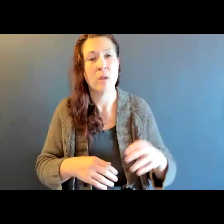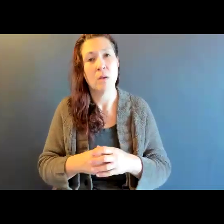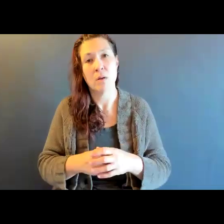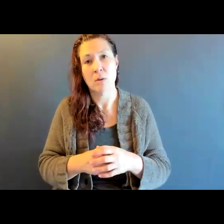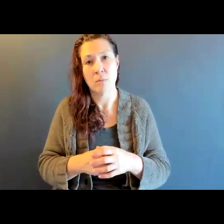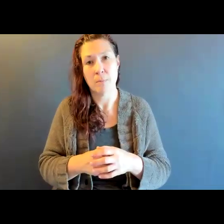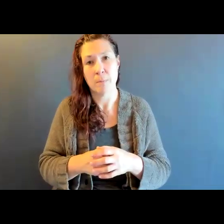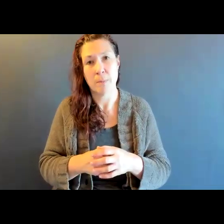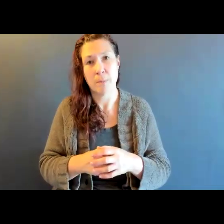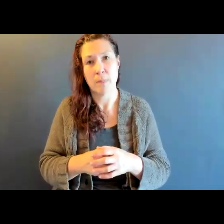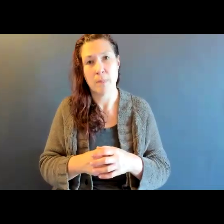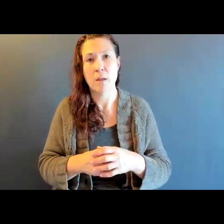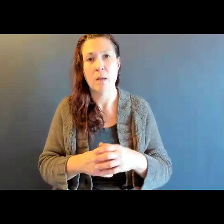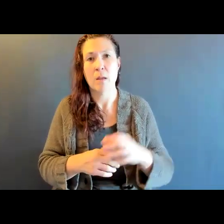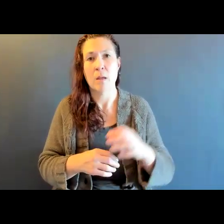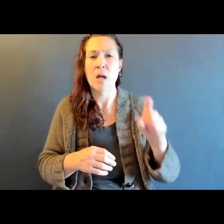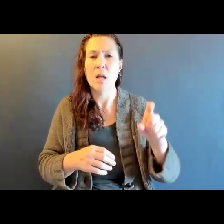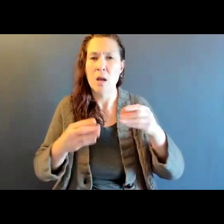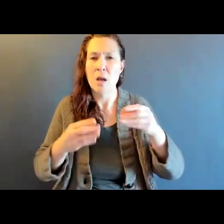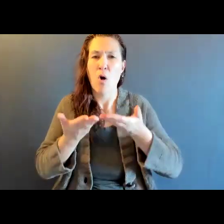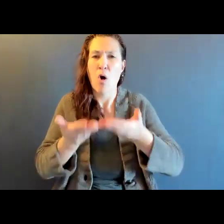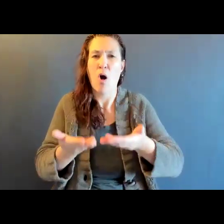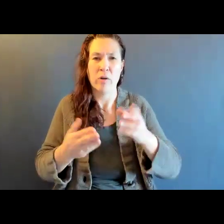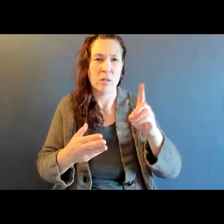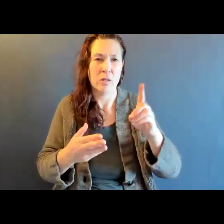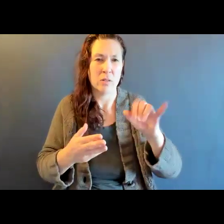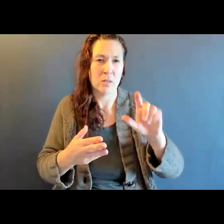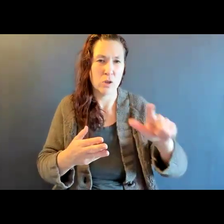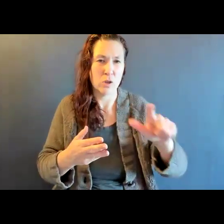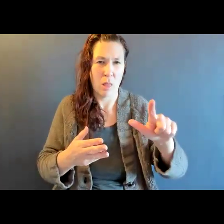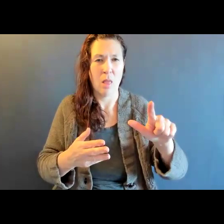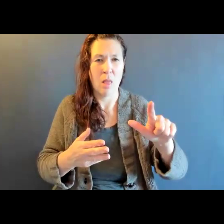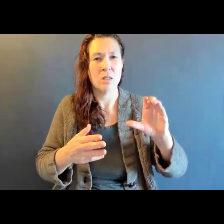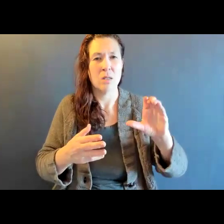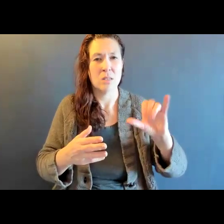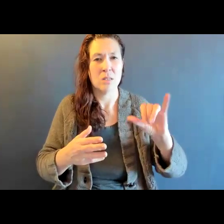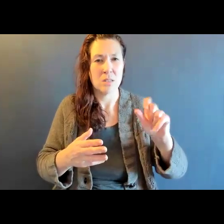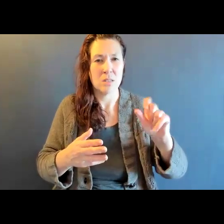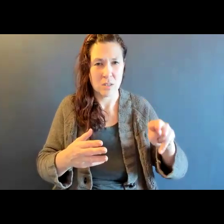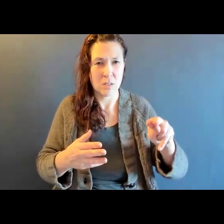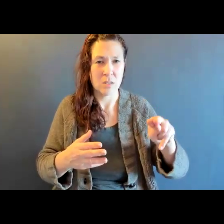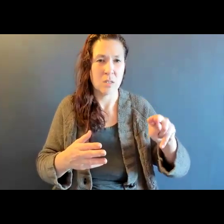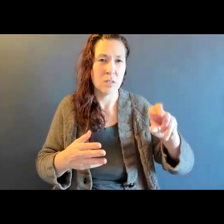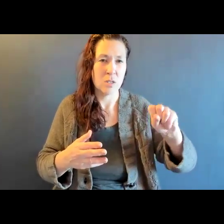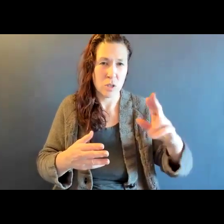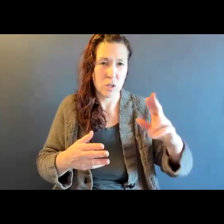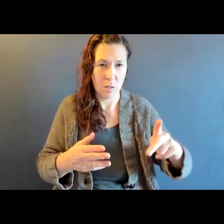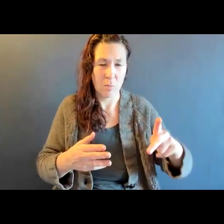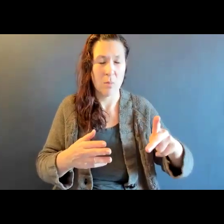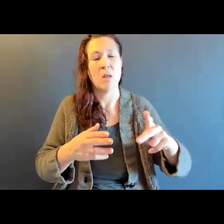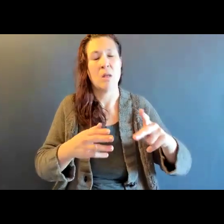for digital citizenship classes and artificial intelligence classes plus BPF when